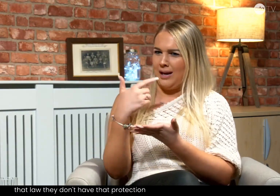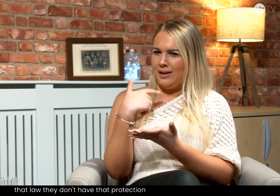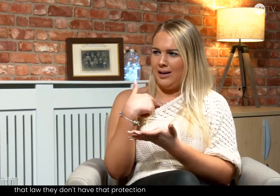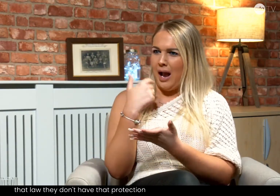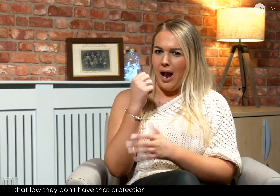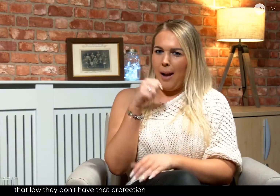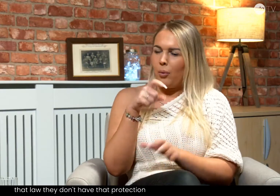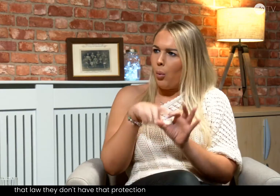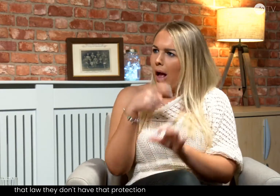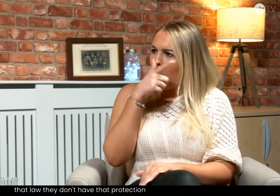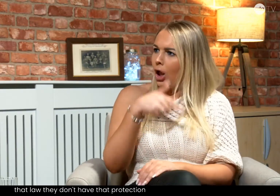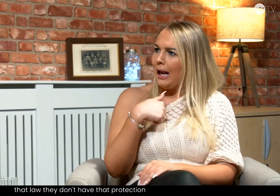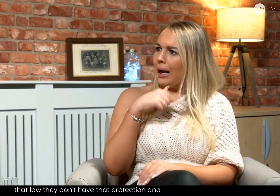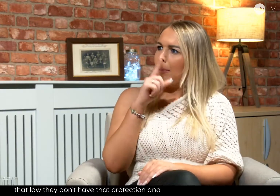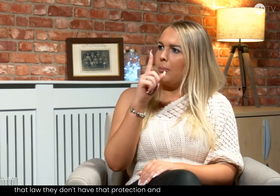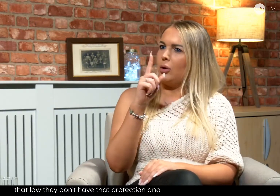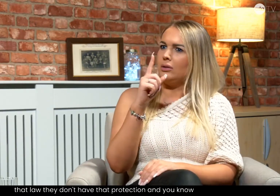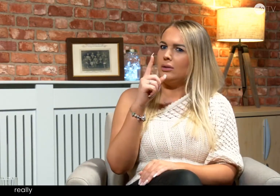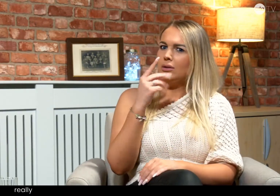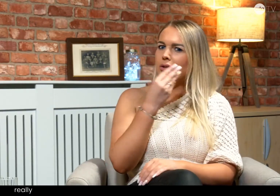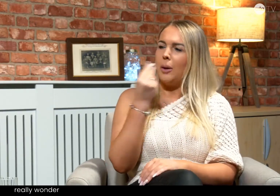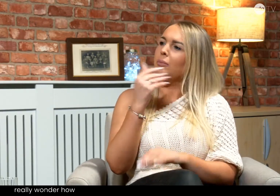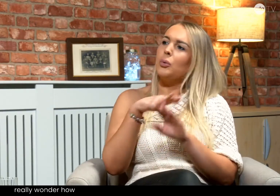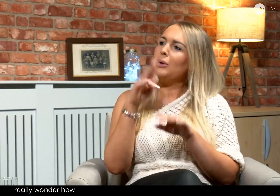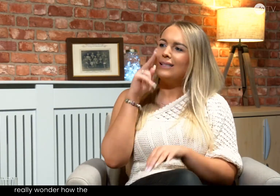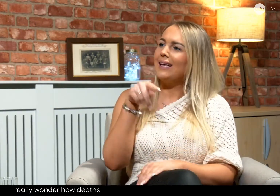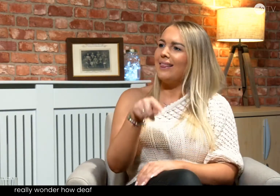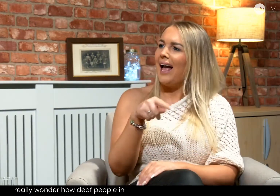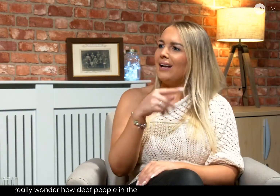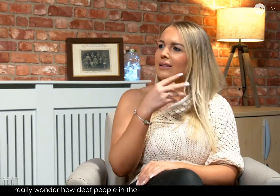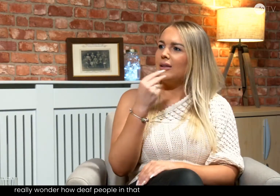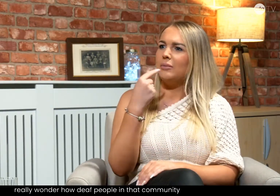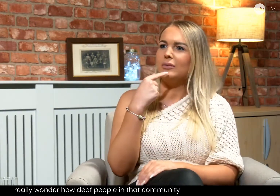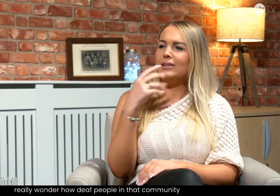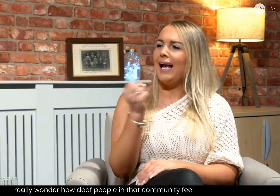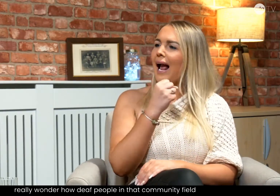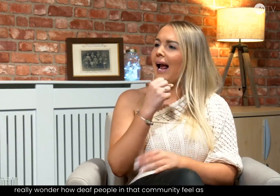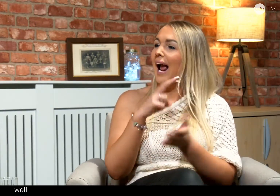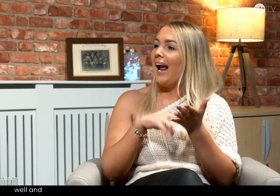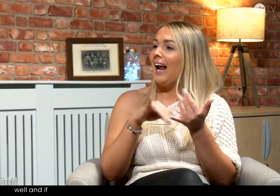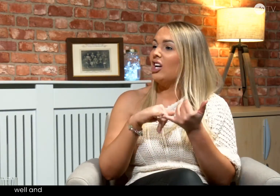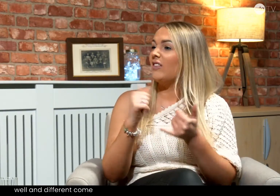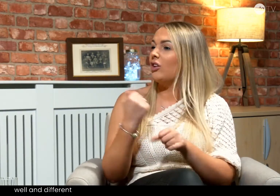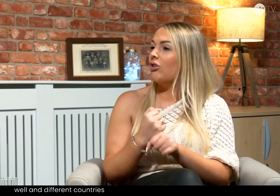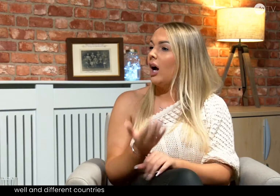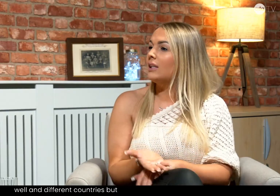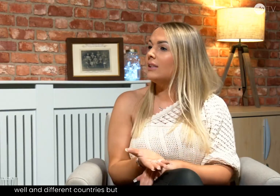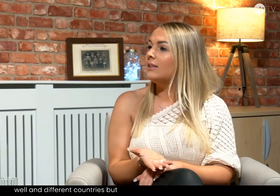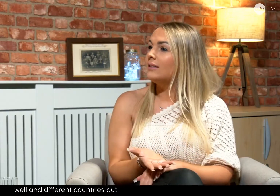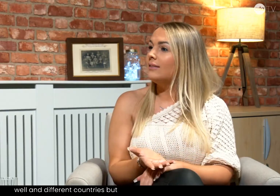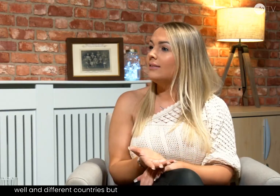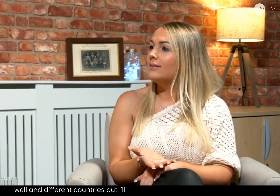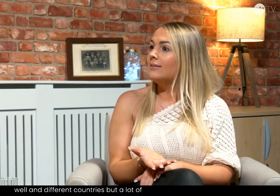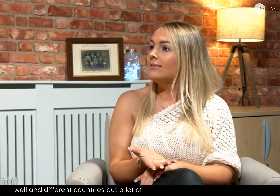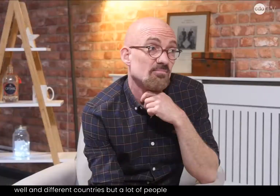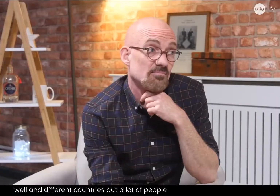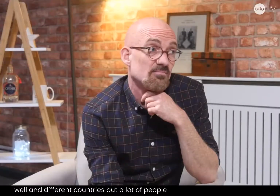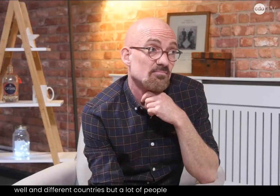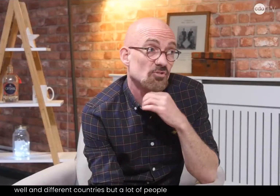know, I really wonder how deaf people in that community feel as well in different countries, but a lot of people don't see that. They take the NHS